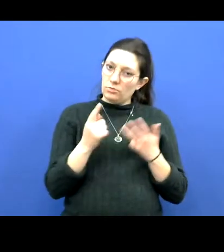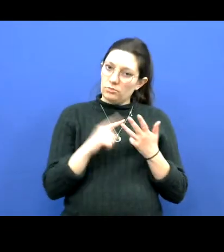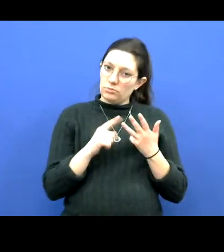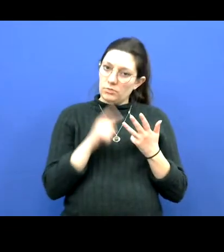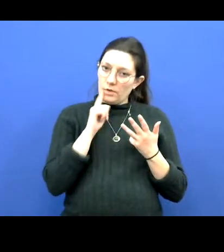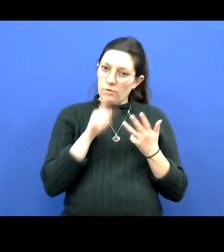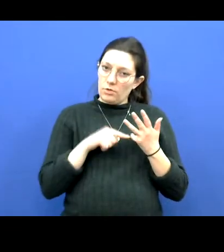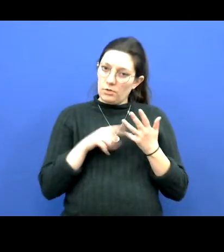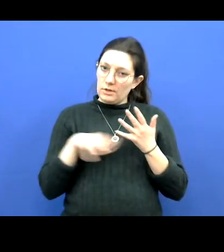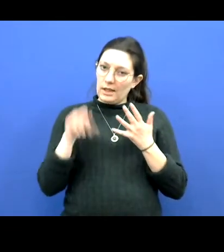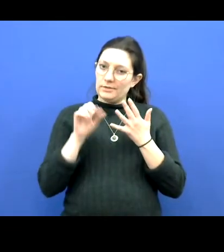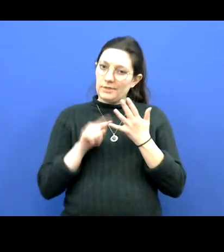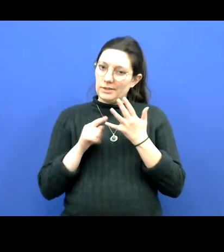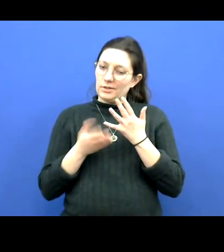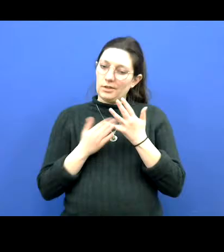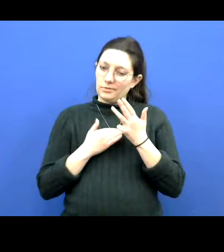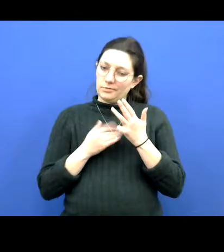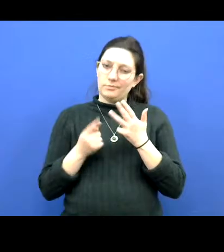well.